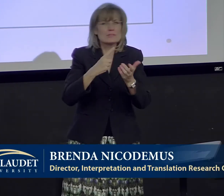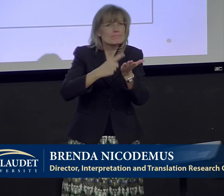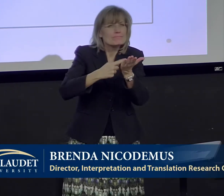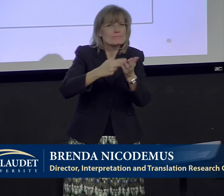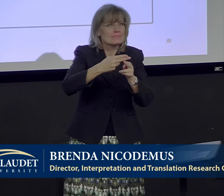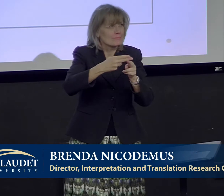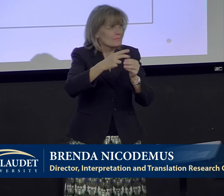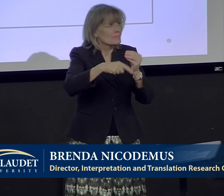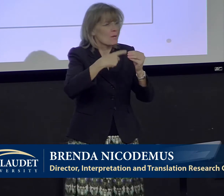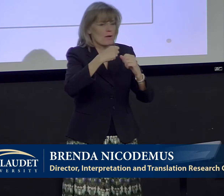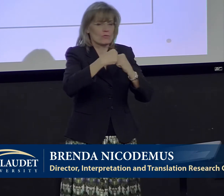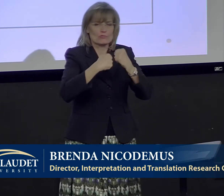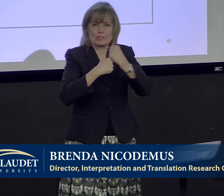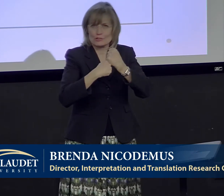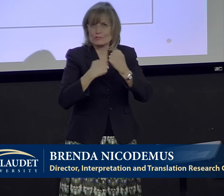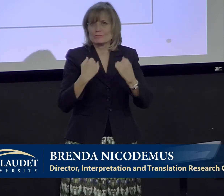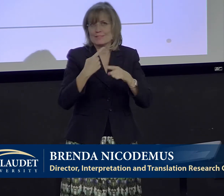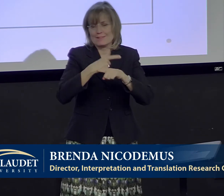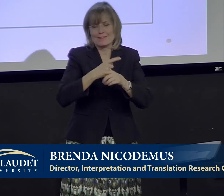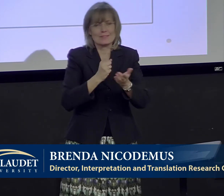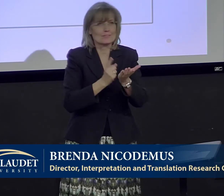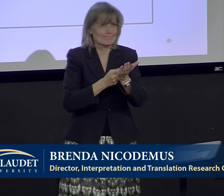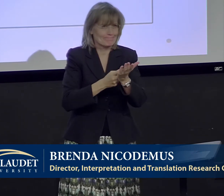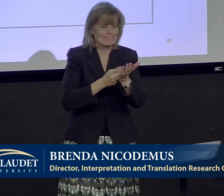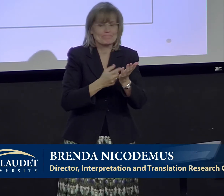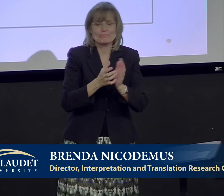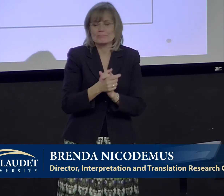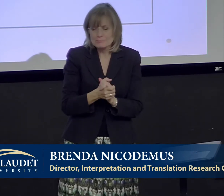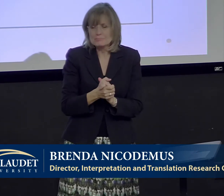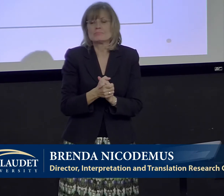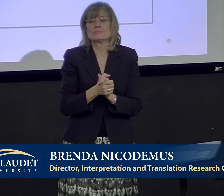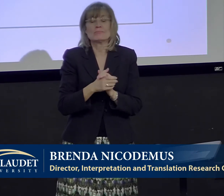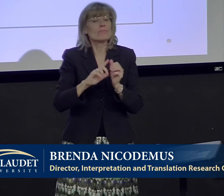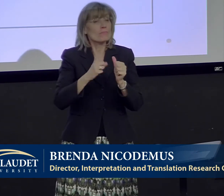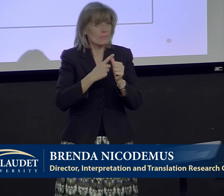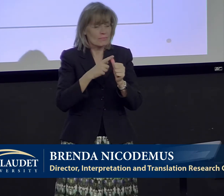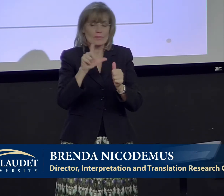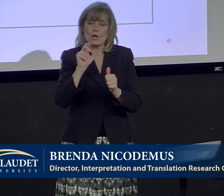Before I have her take the floor, I want to talk to you a little bit about today's structure.